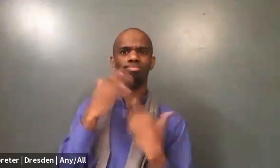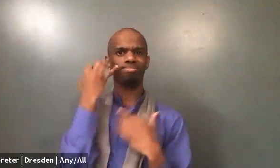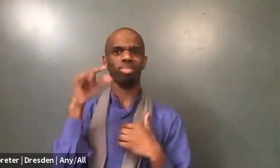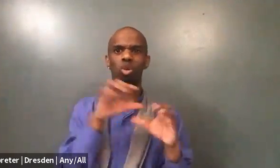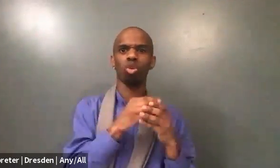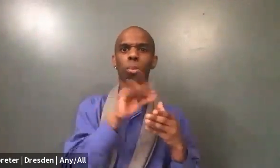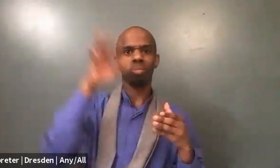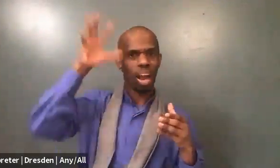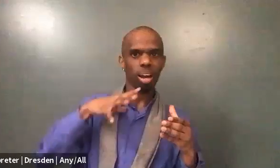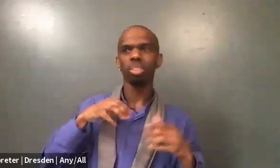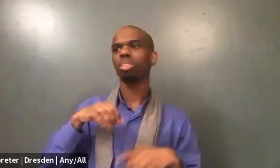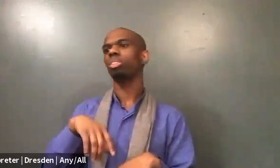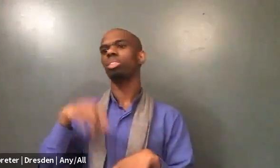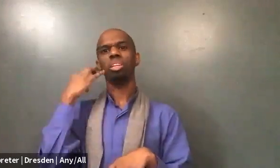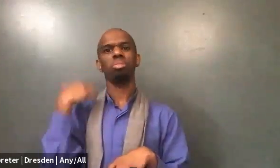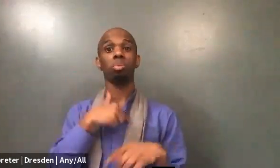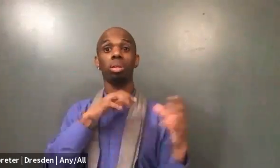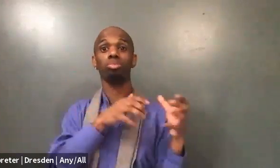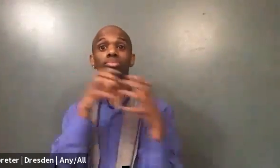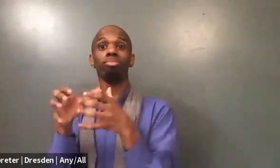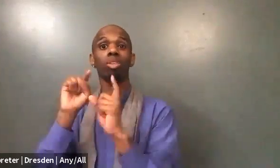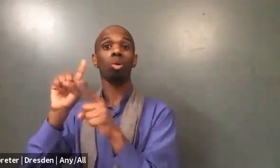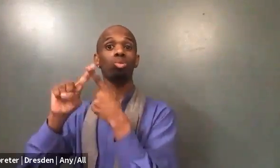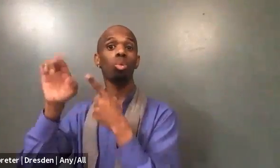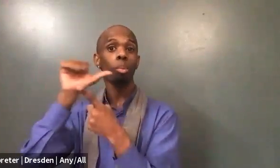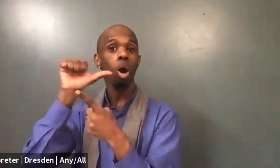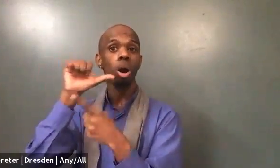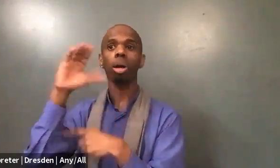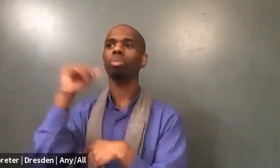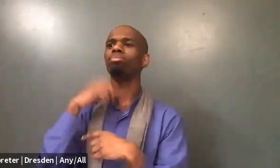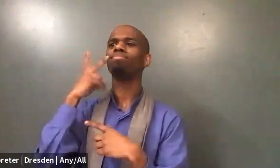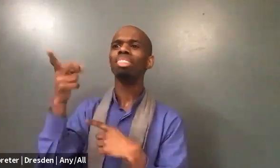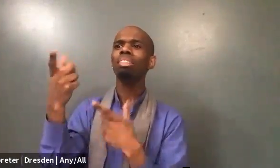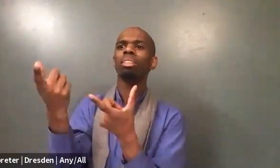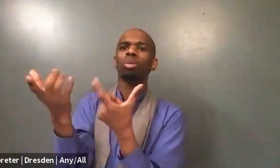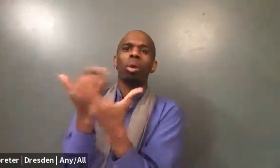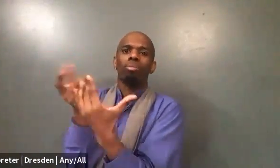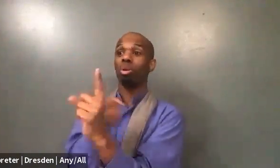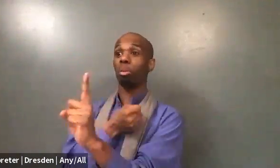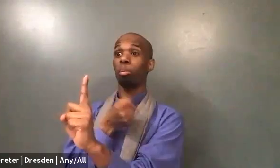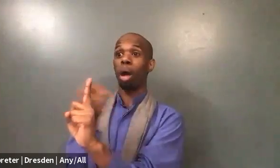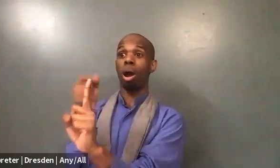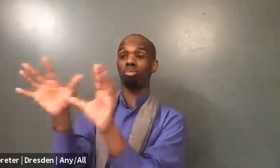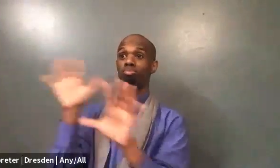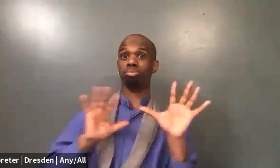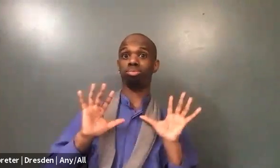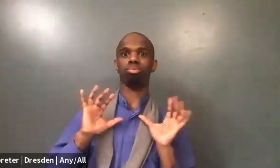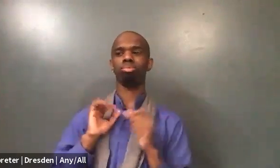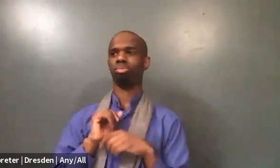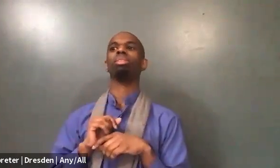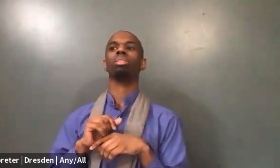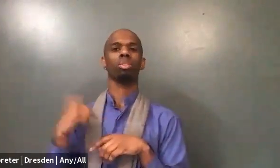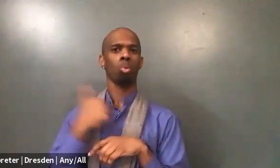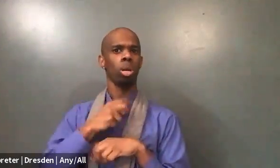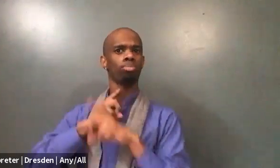out to a bar and we see whatever, like how are we going to be how are we going to stand up, and what's our